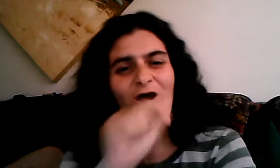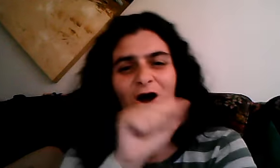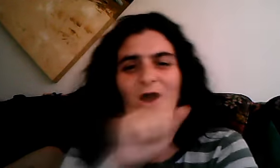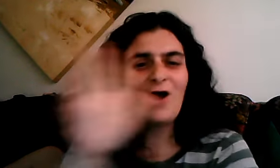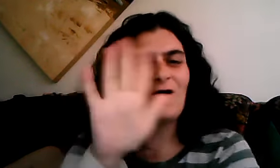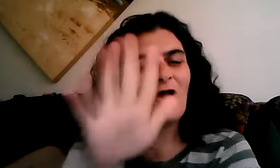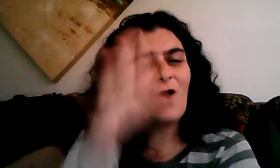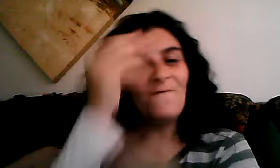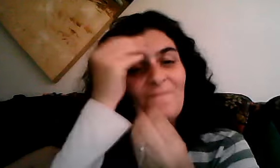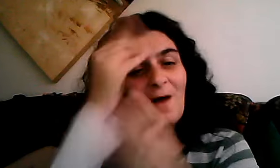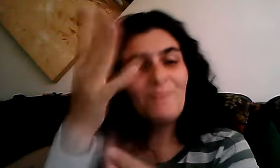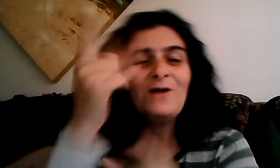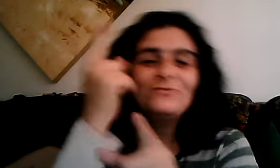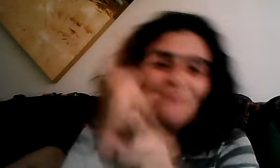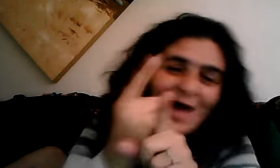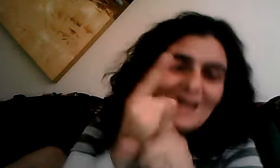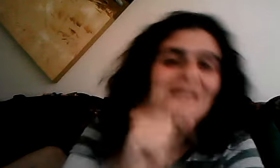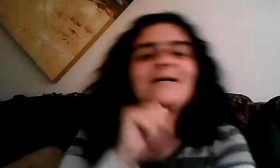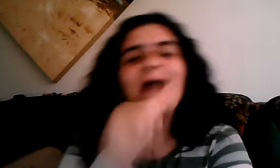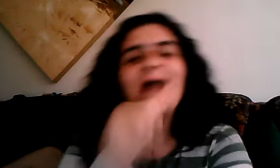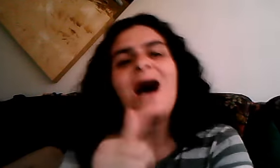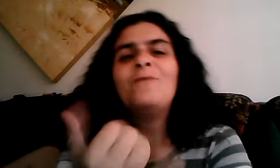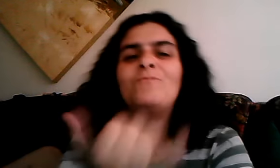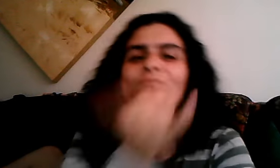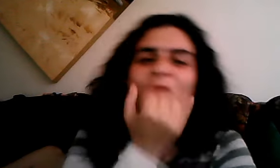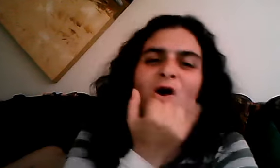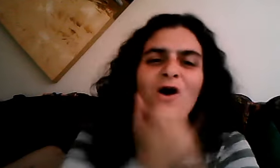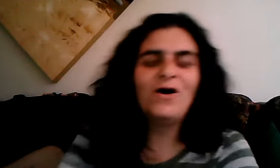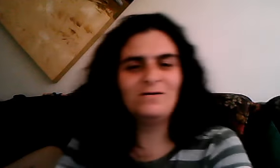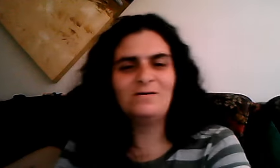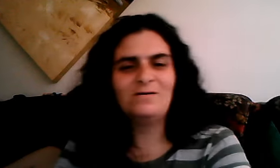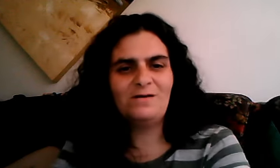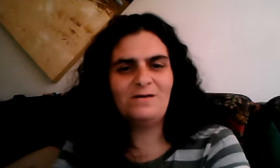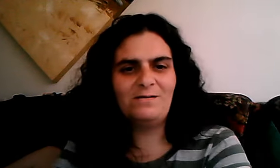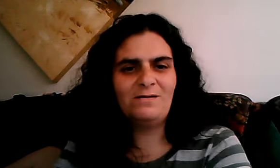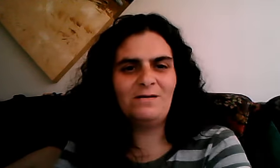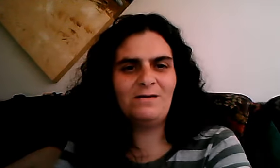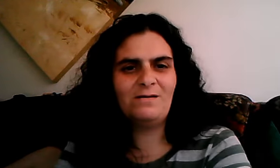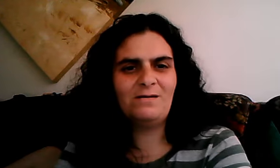Nothing a little elbow grease can't take care of. Kick? You fixed it? Anything for Monique,